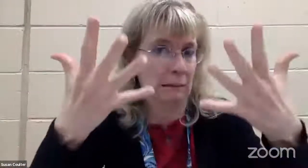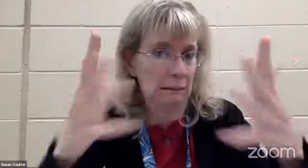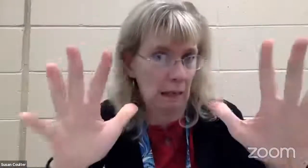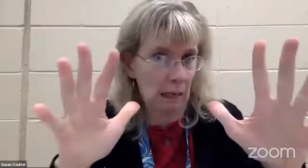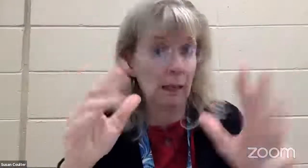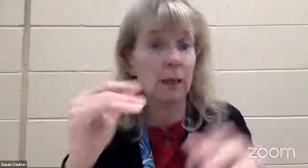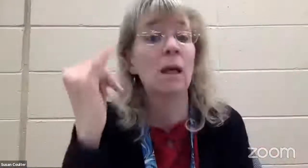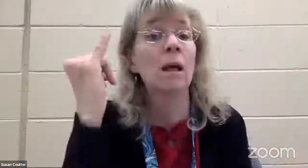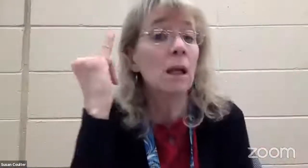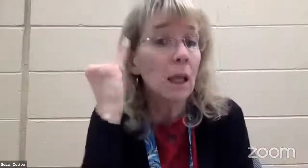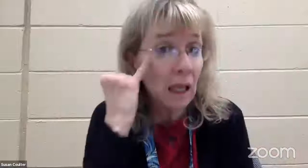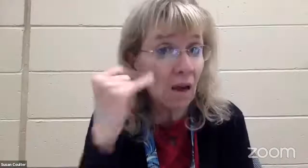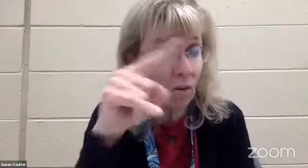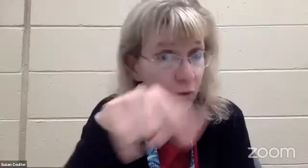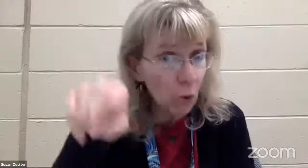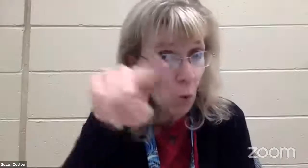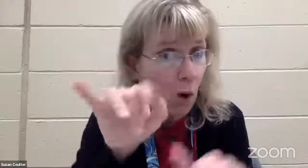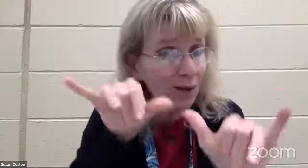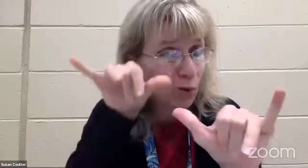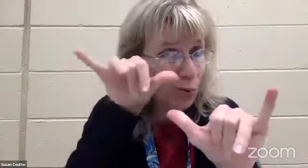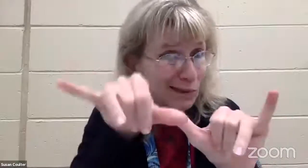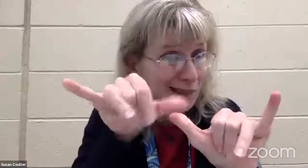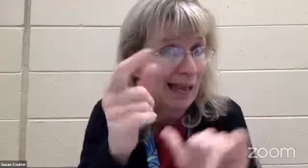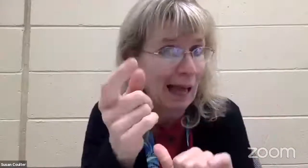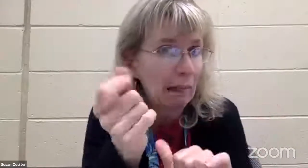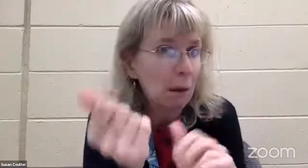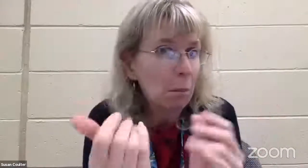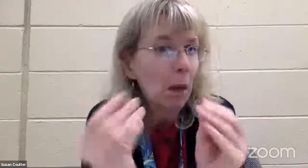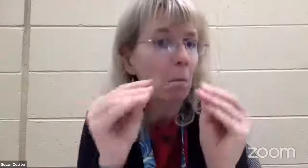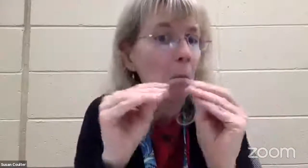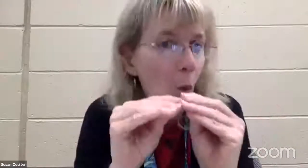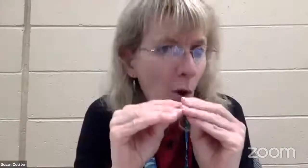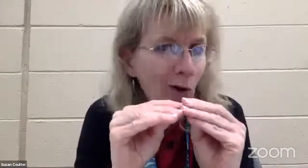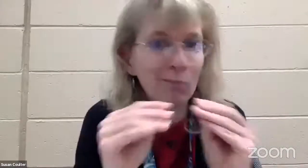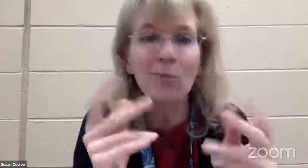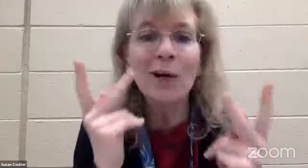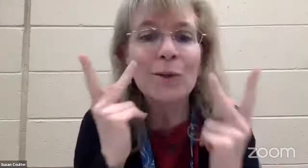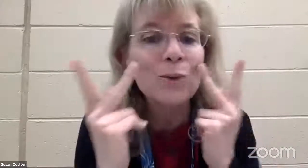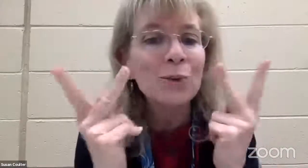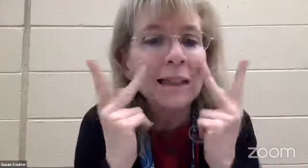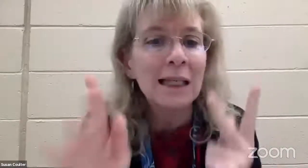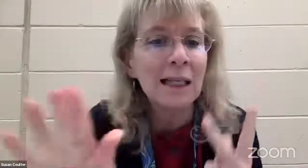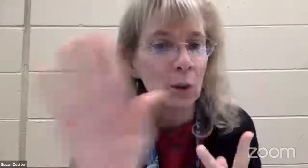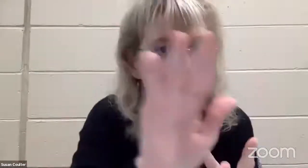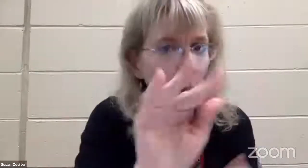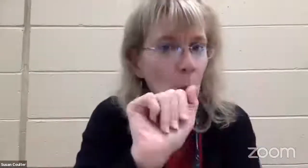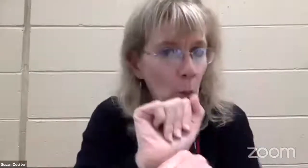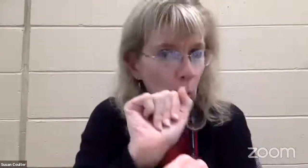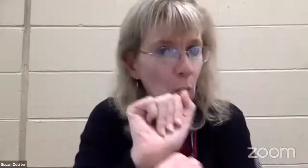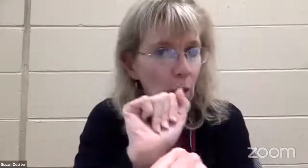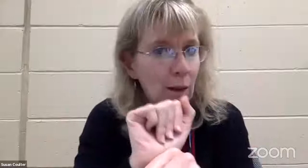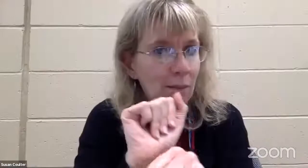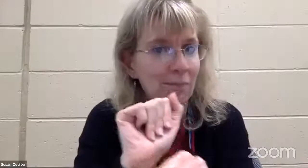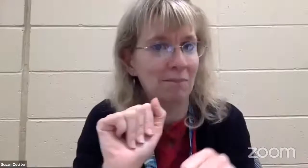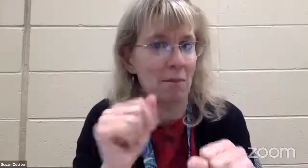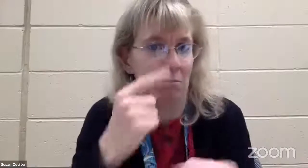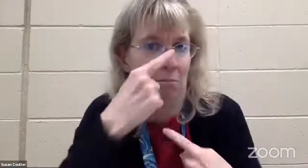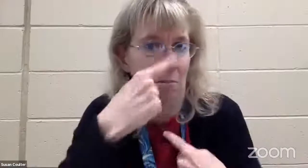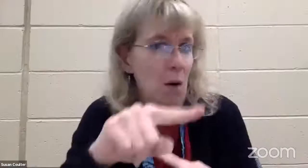I want to respect their time. If anyone wants to stay for a little bit more time to maybe share your